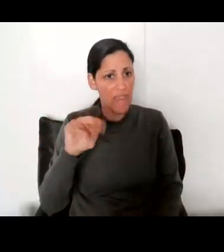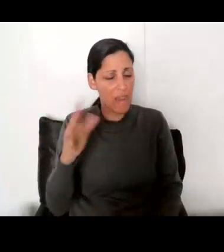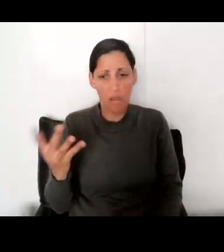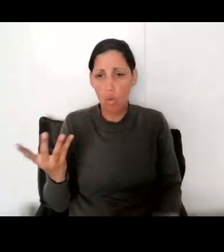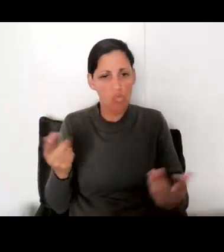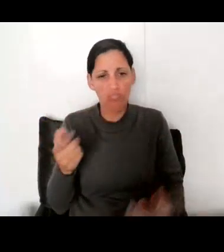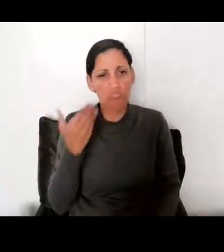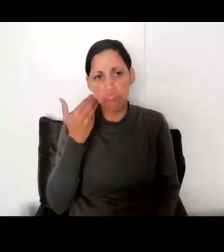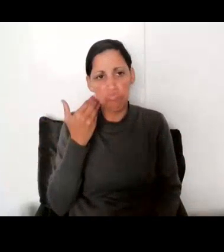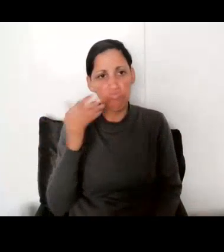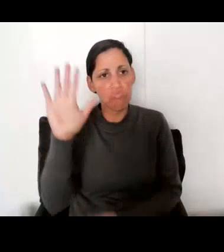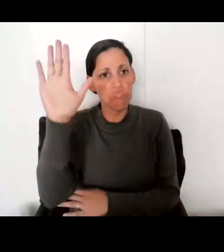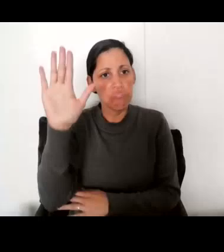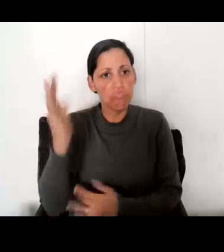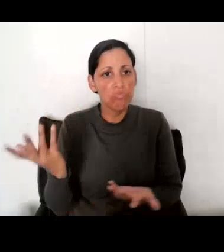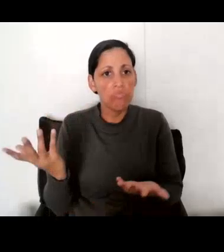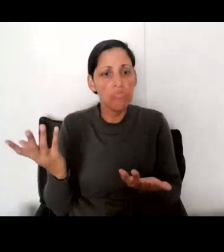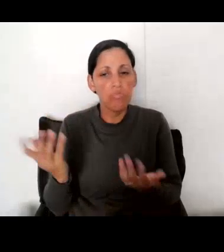want to?